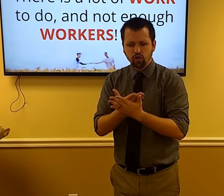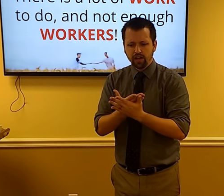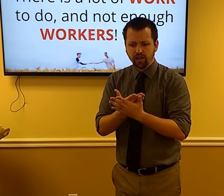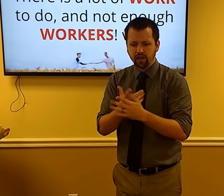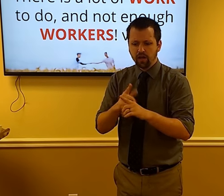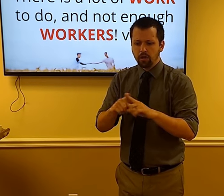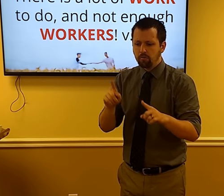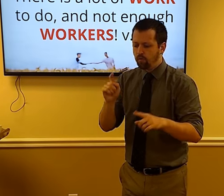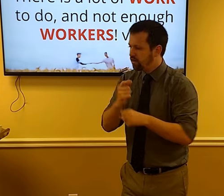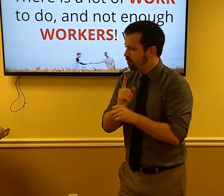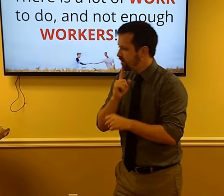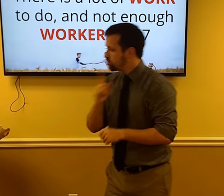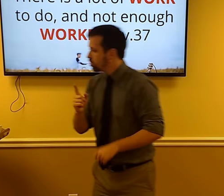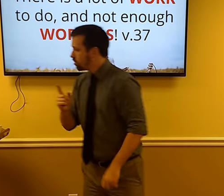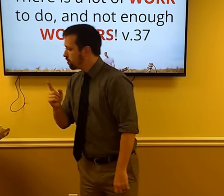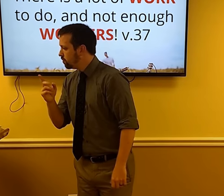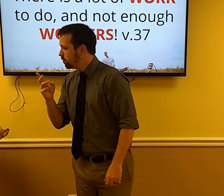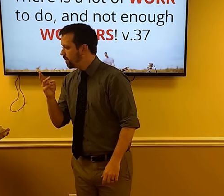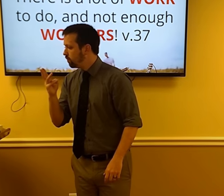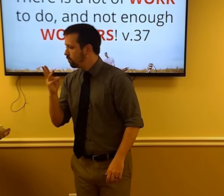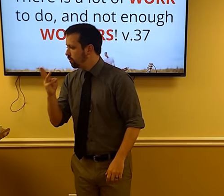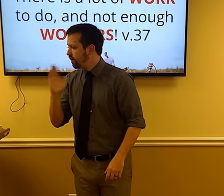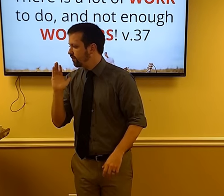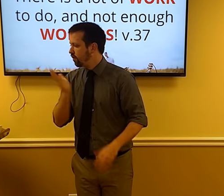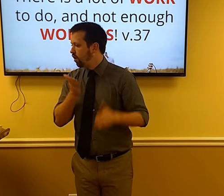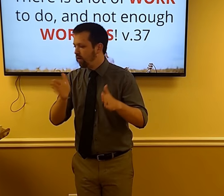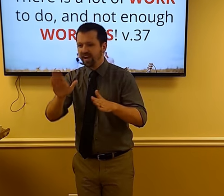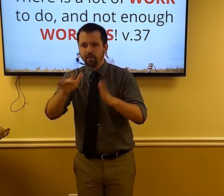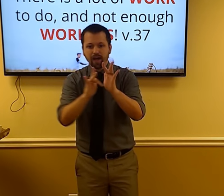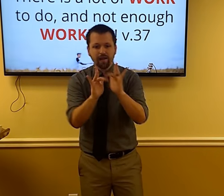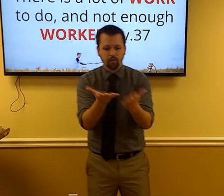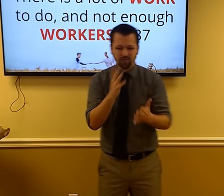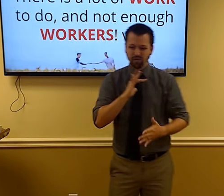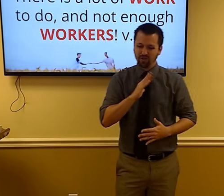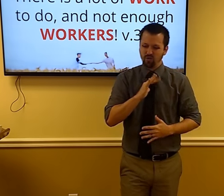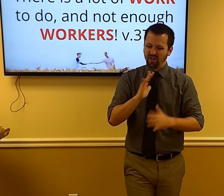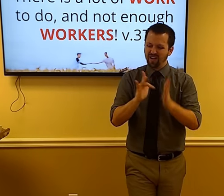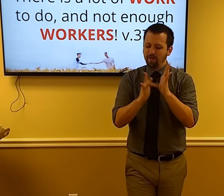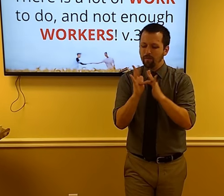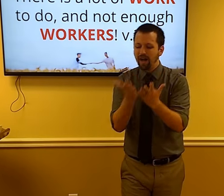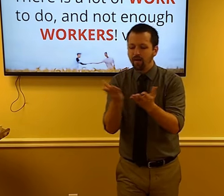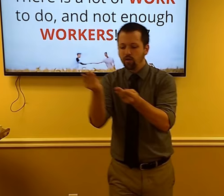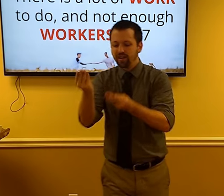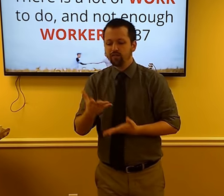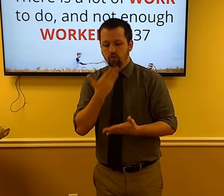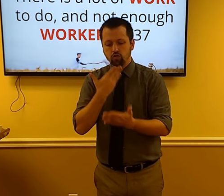good. But we need to make sure we witness our way. And the Bible, it's really cool. The Bible gives us